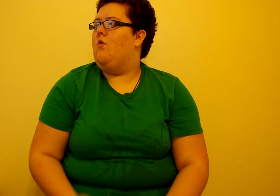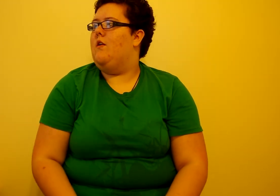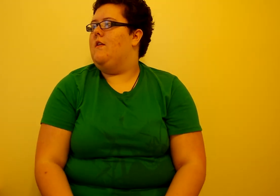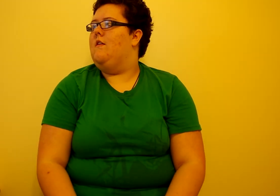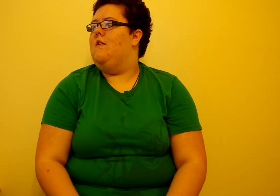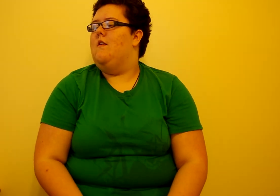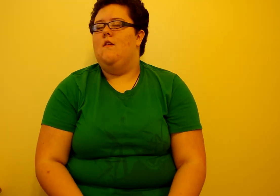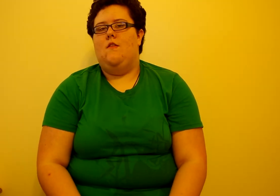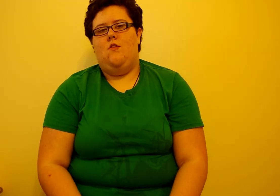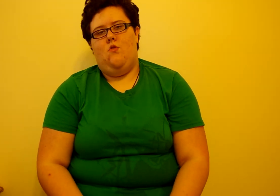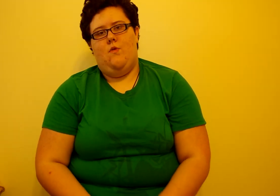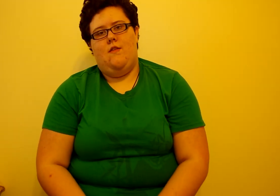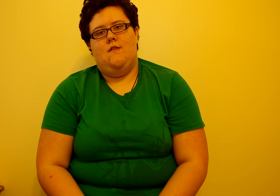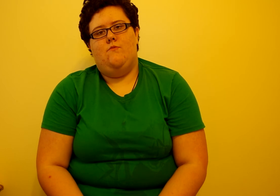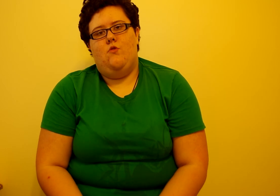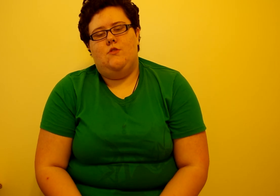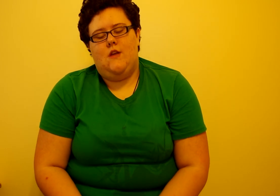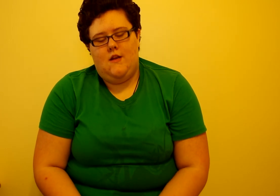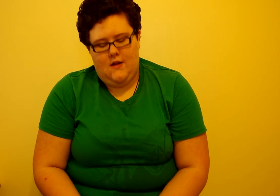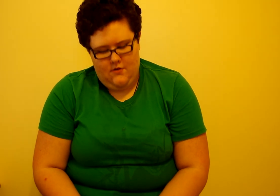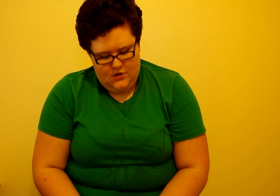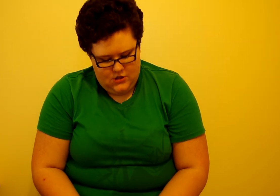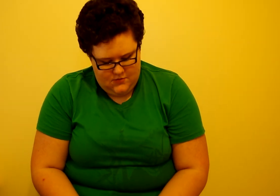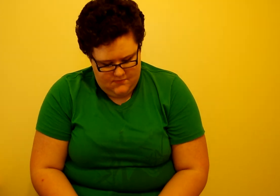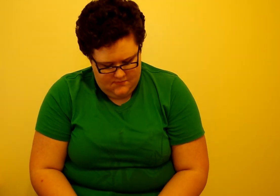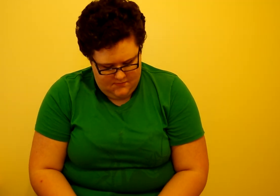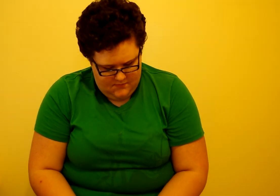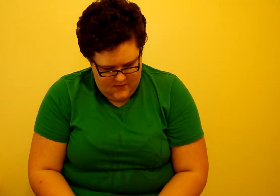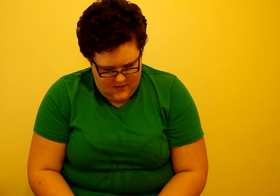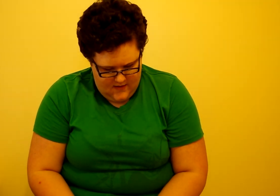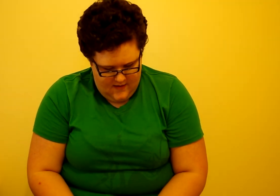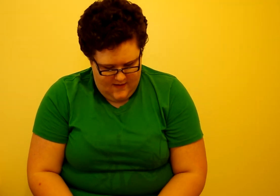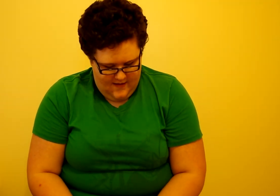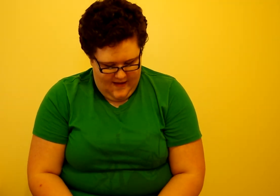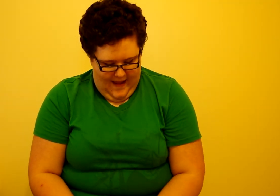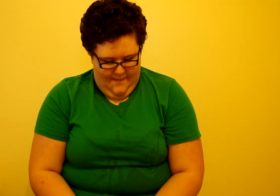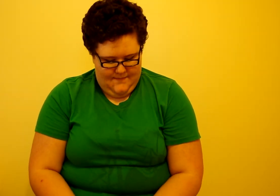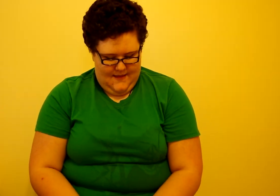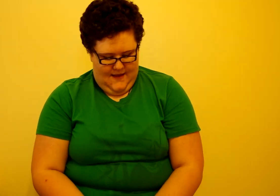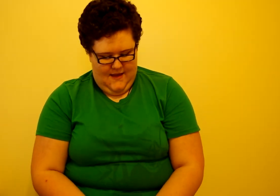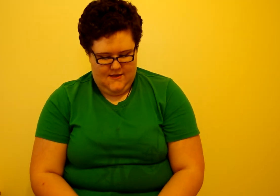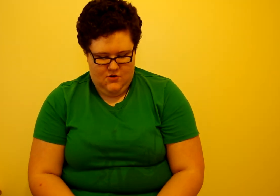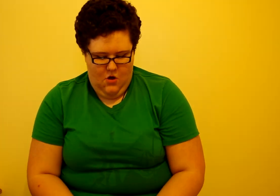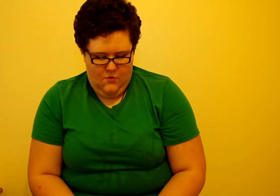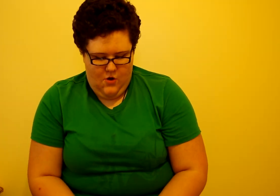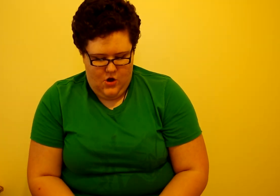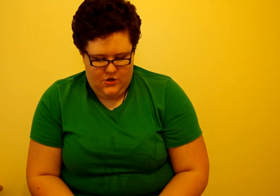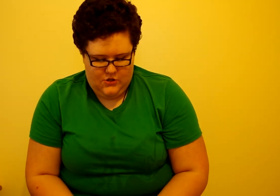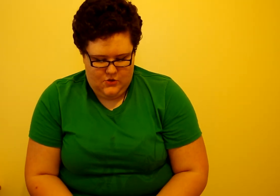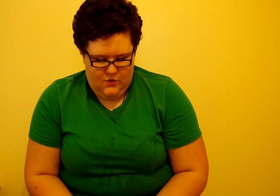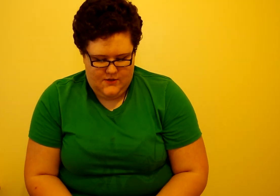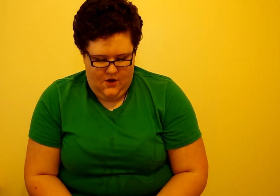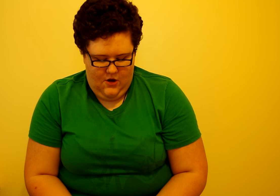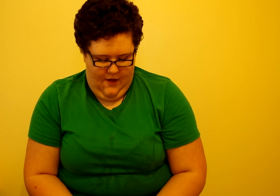want. The with is more signed English. Yeah, the kids are all wrong. The story's all